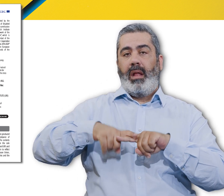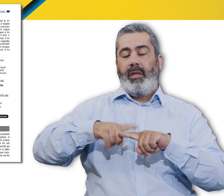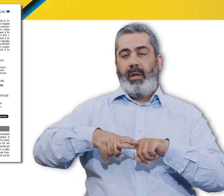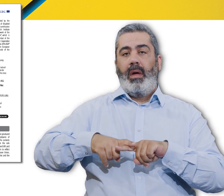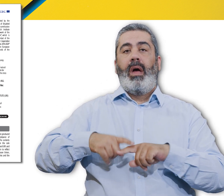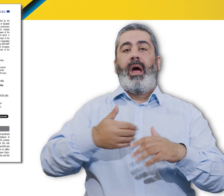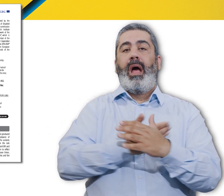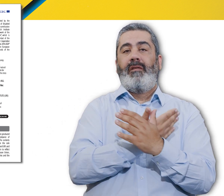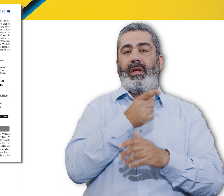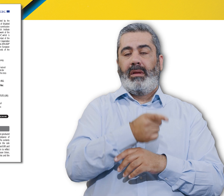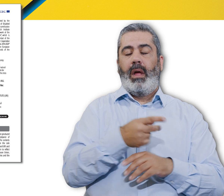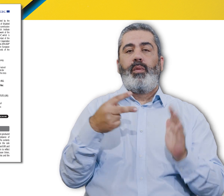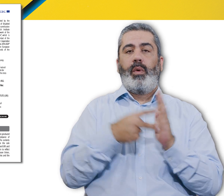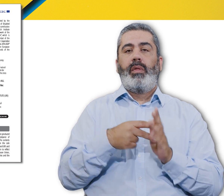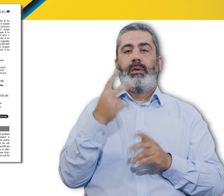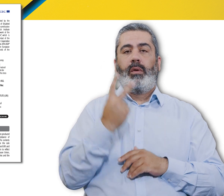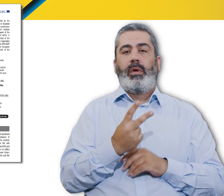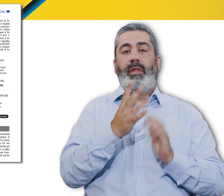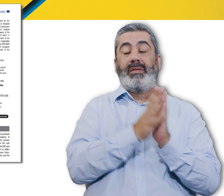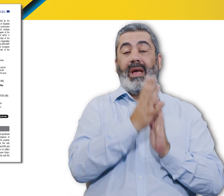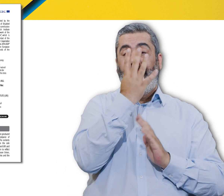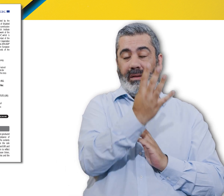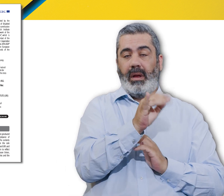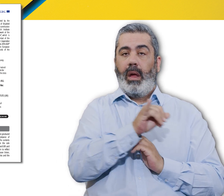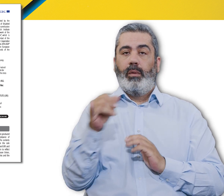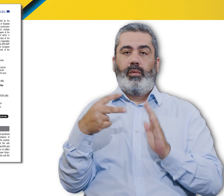Inter-IPA Cross-Border Cooperation Program Greece-Albania